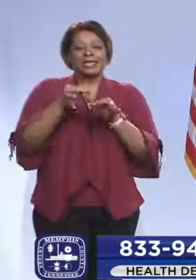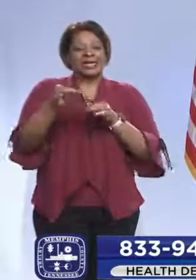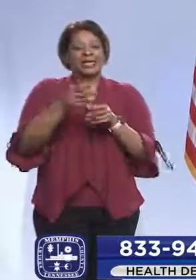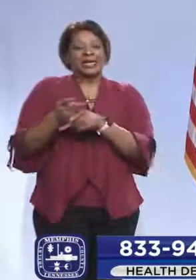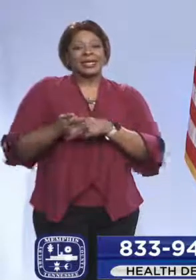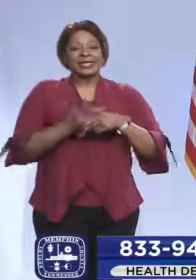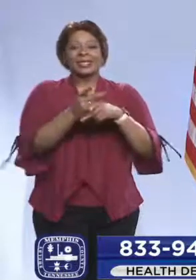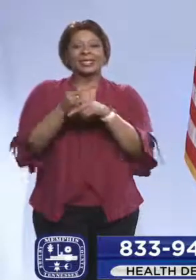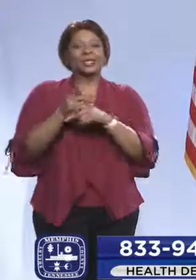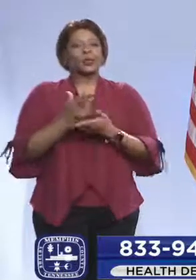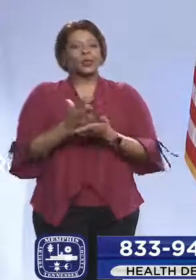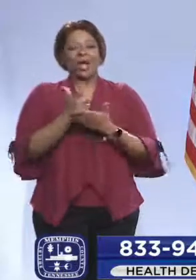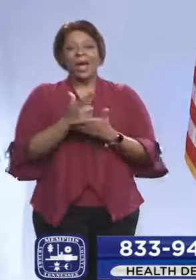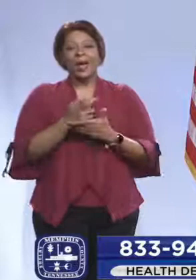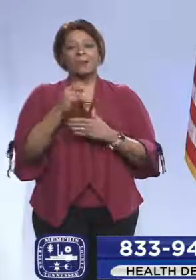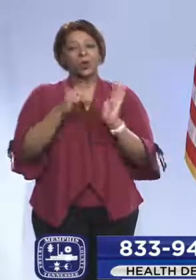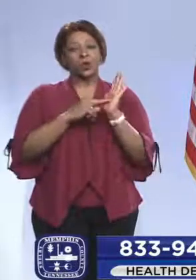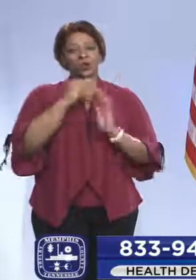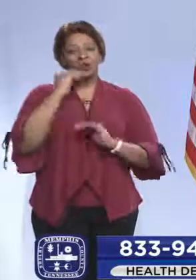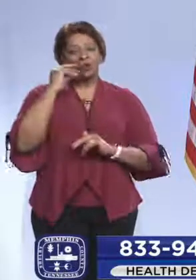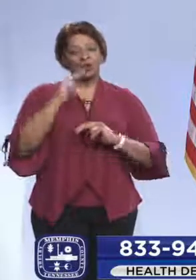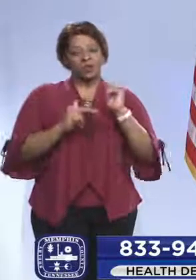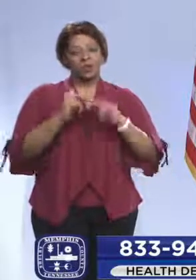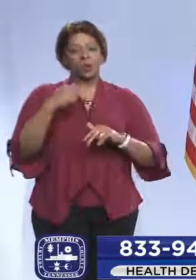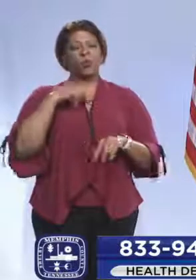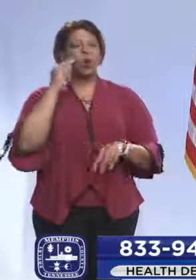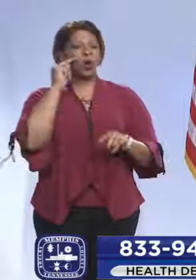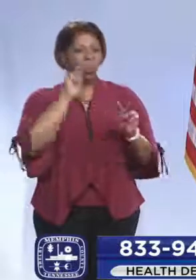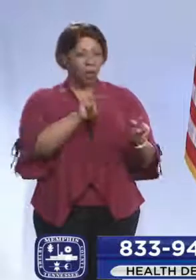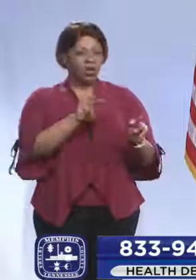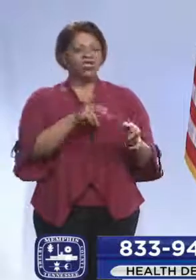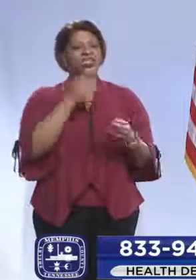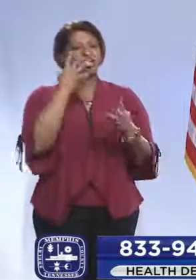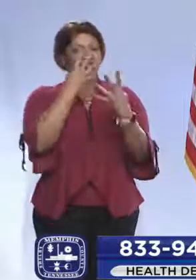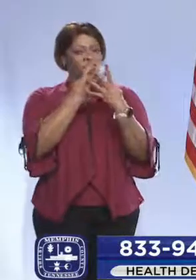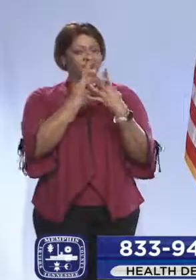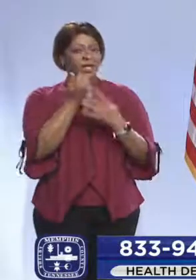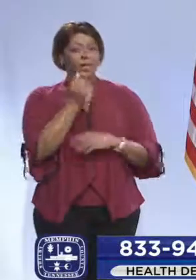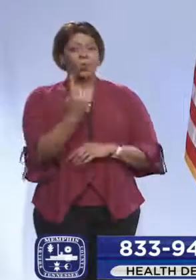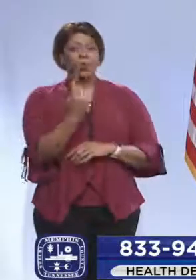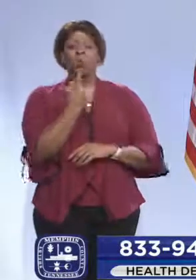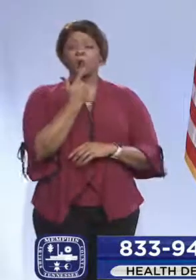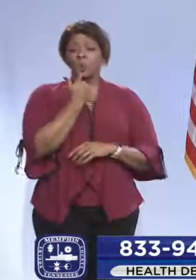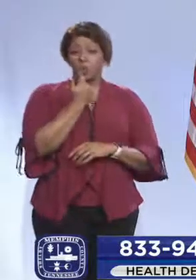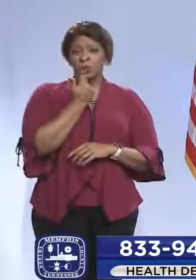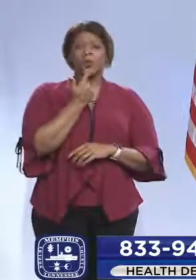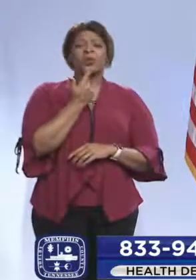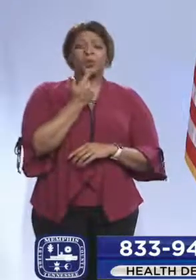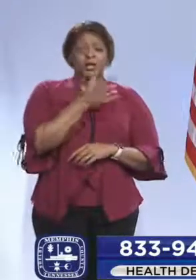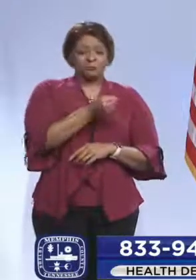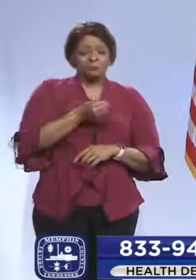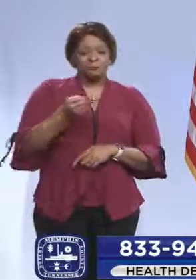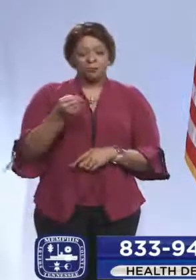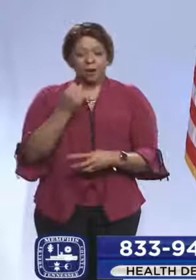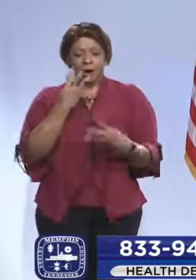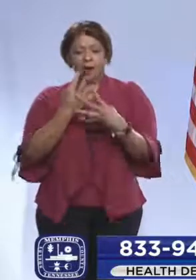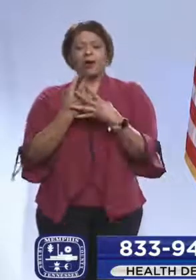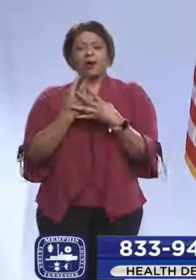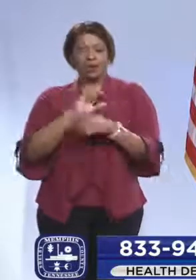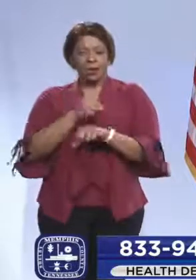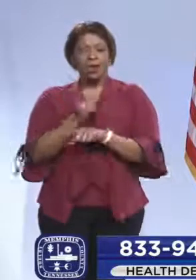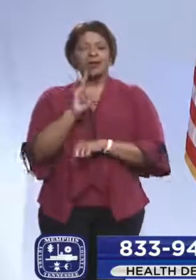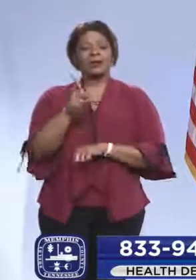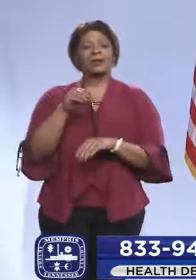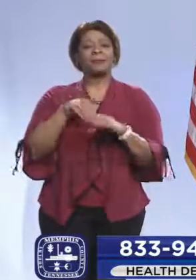home facility. But we also are looking at jails and making sure that anyone that is detained or incarcerated in a Shelby